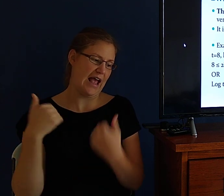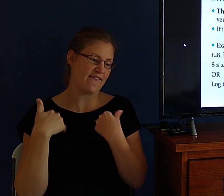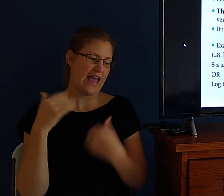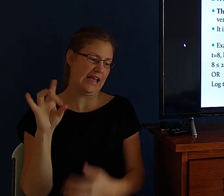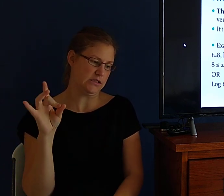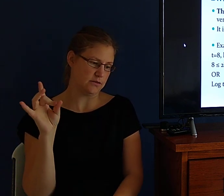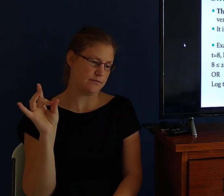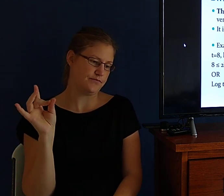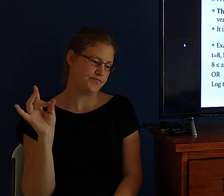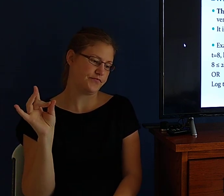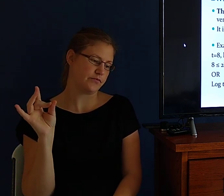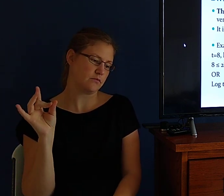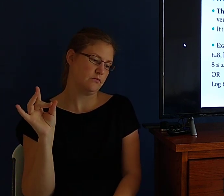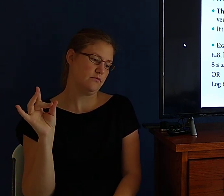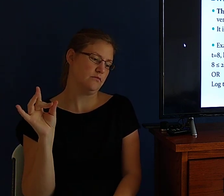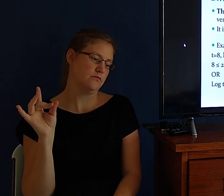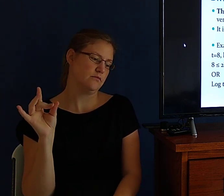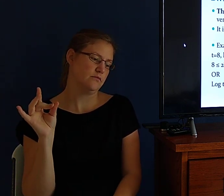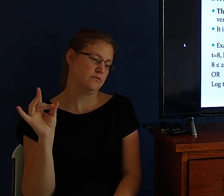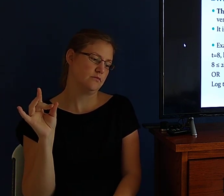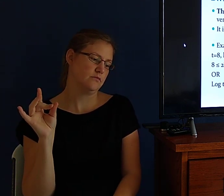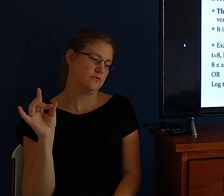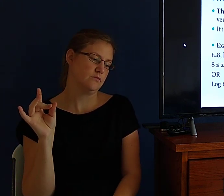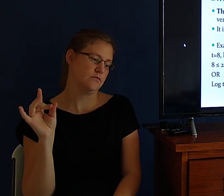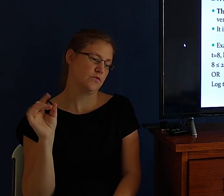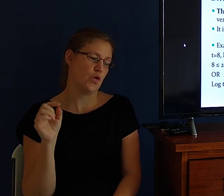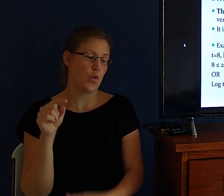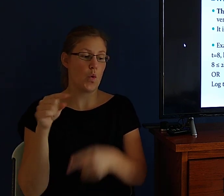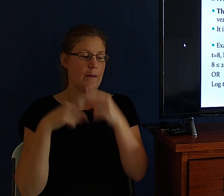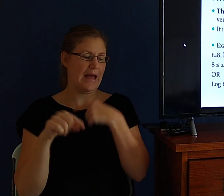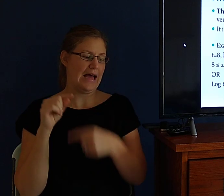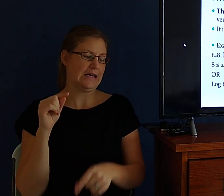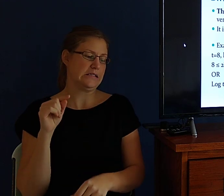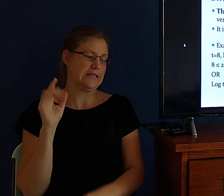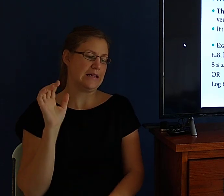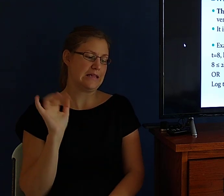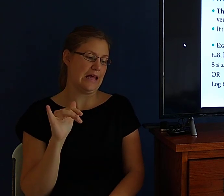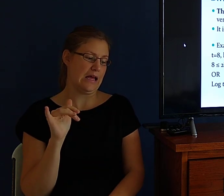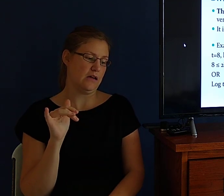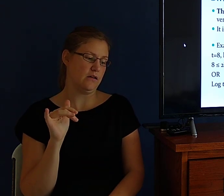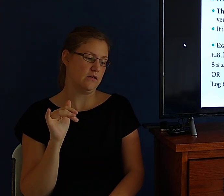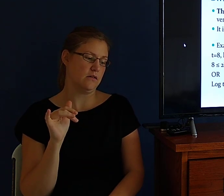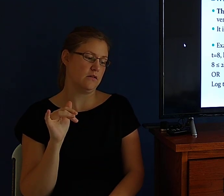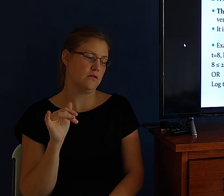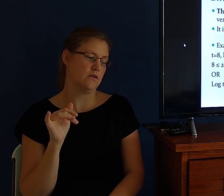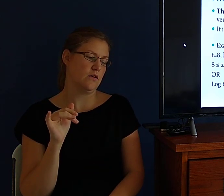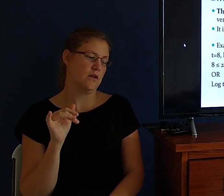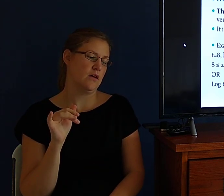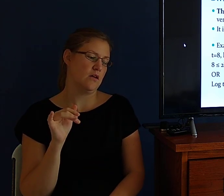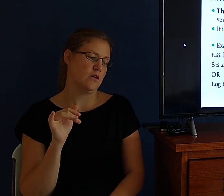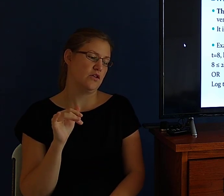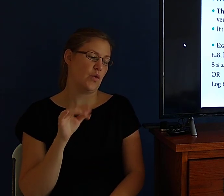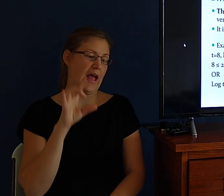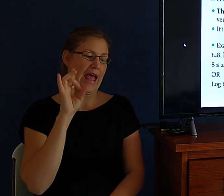terminal nodes are 8. So going back to this one, 8 is less than or equal to the